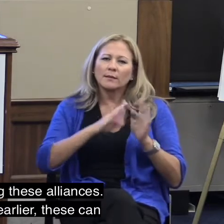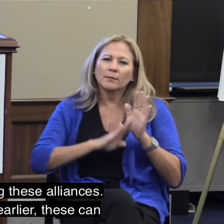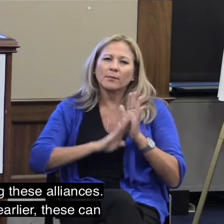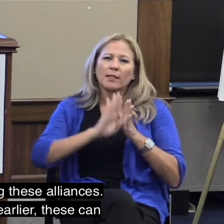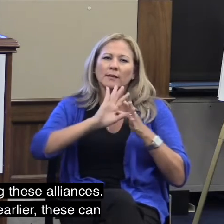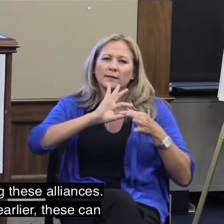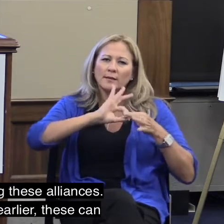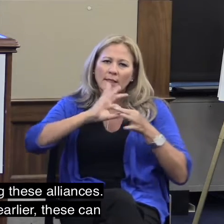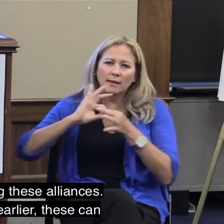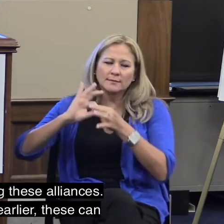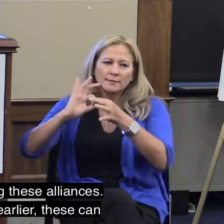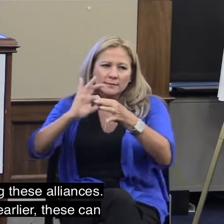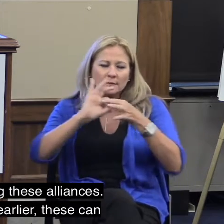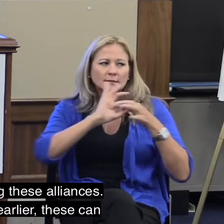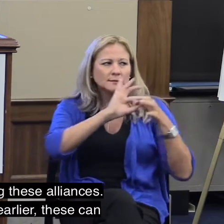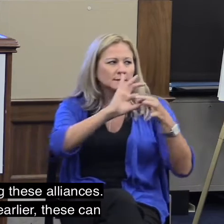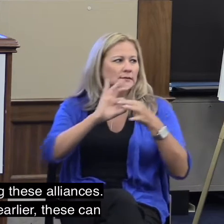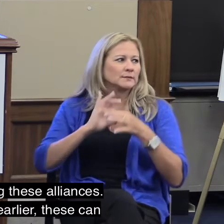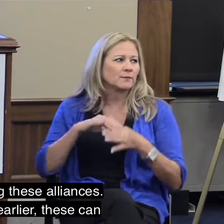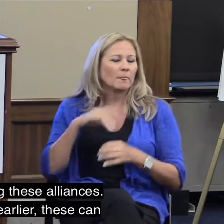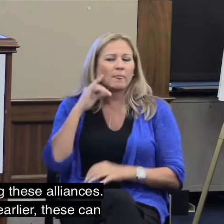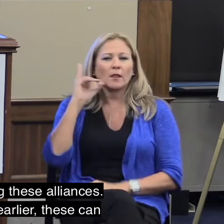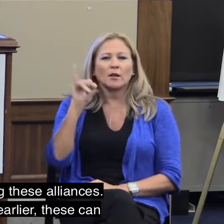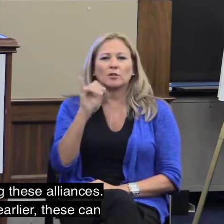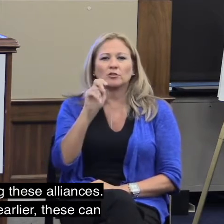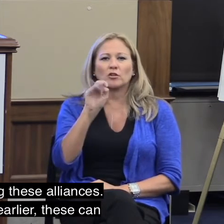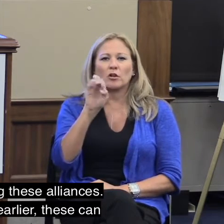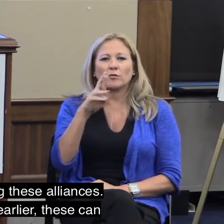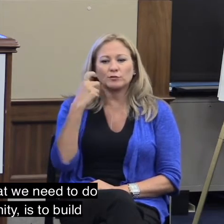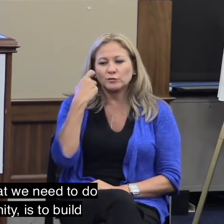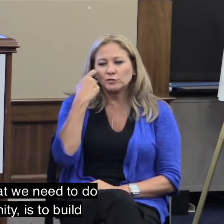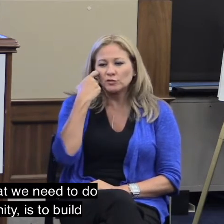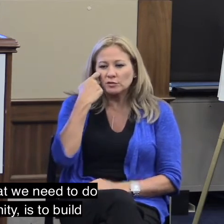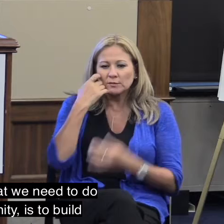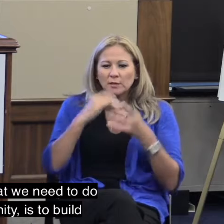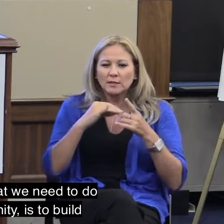alliances. And as Jennifer mentioned earlier, these